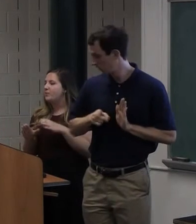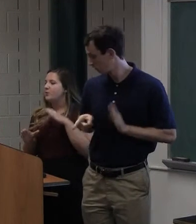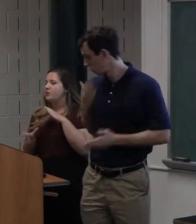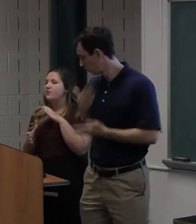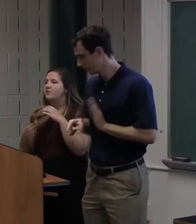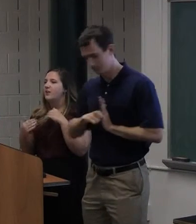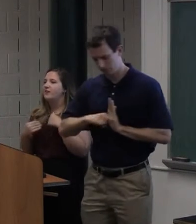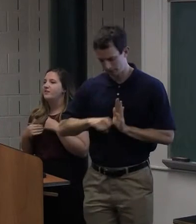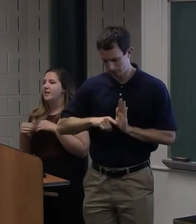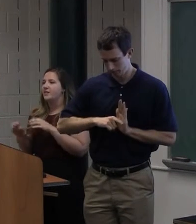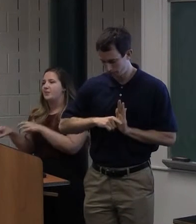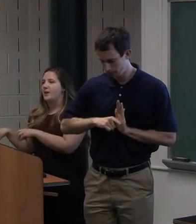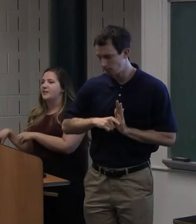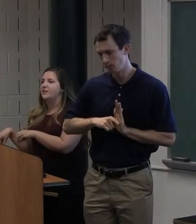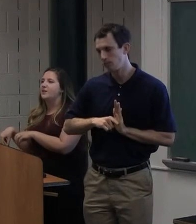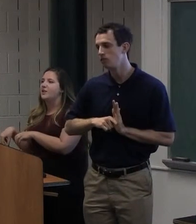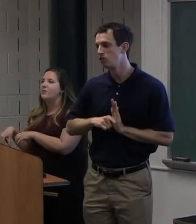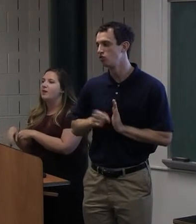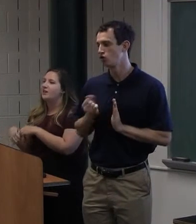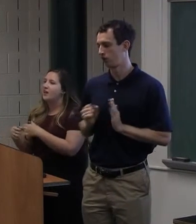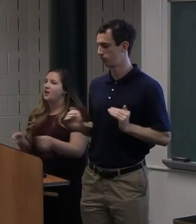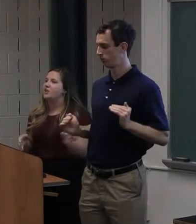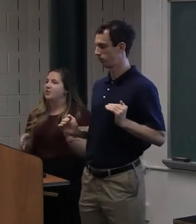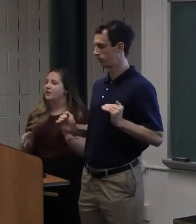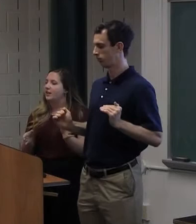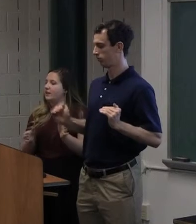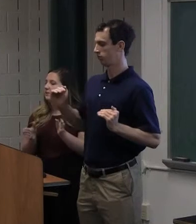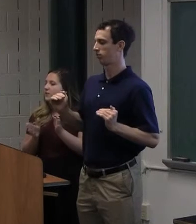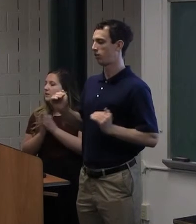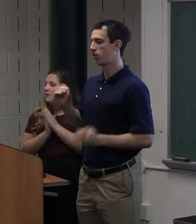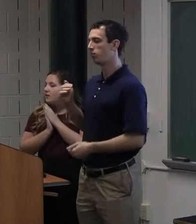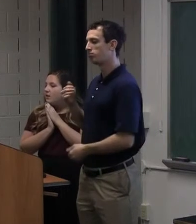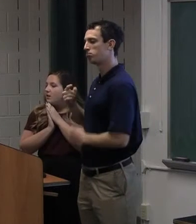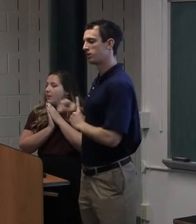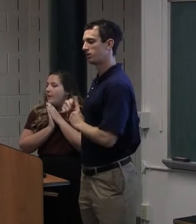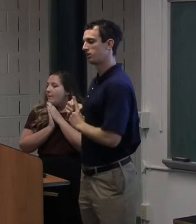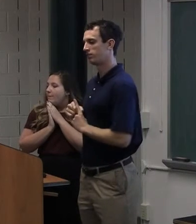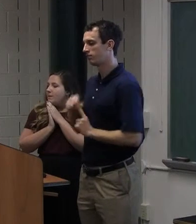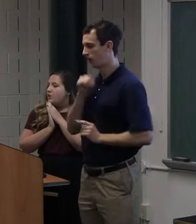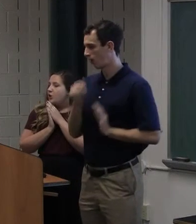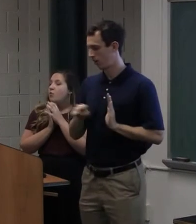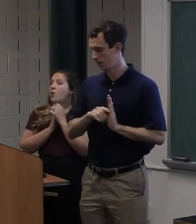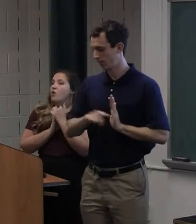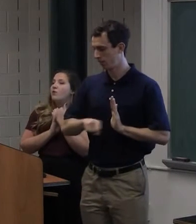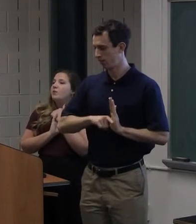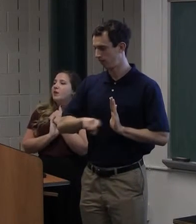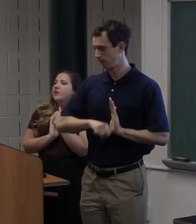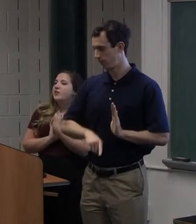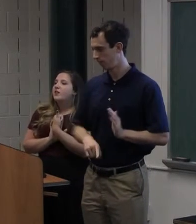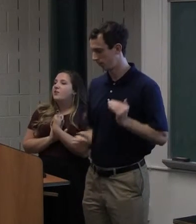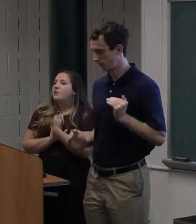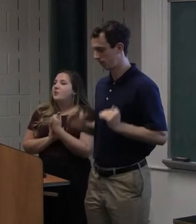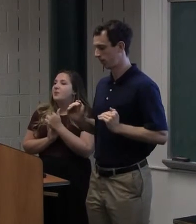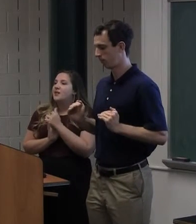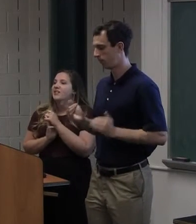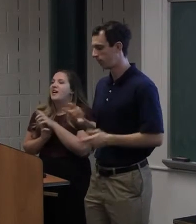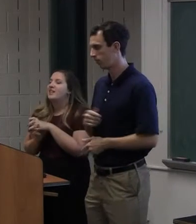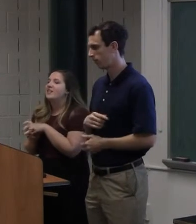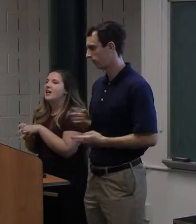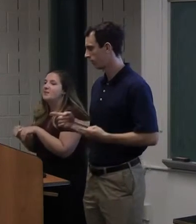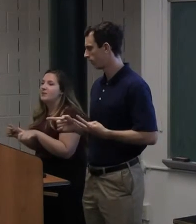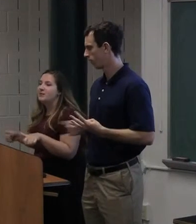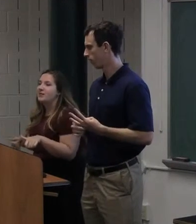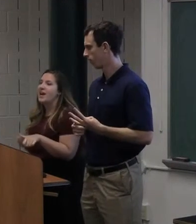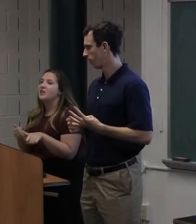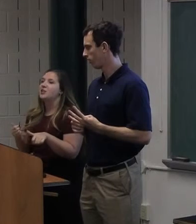that's okay, but just try and take some positives out of your work and not just negatives. Don't overwork yourself, because a